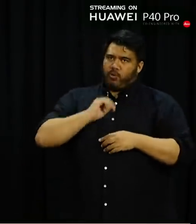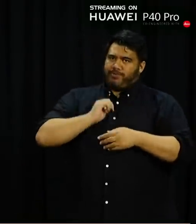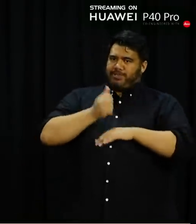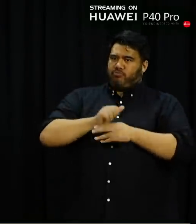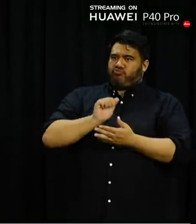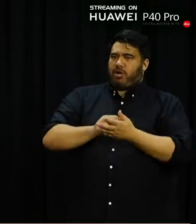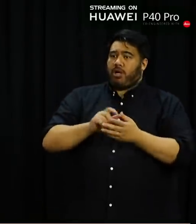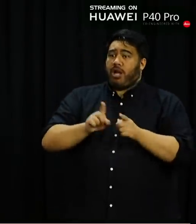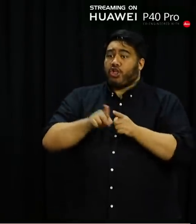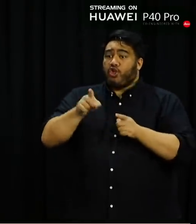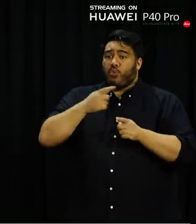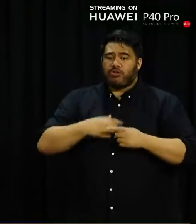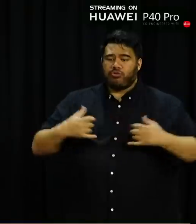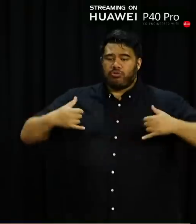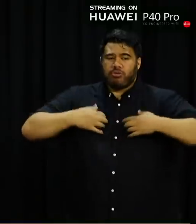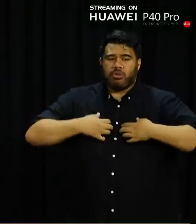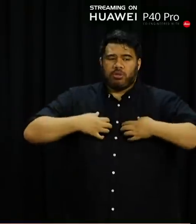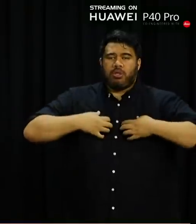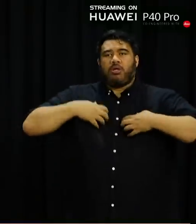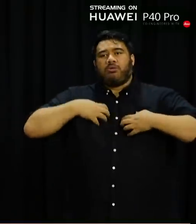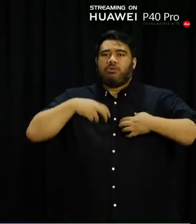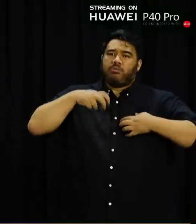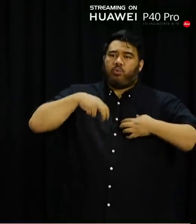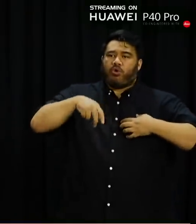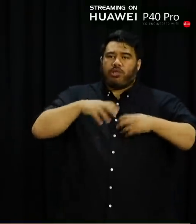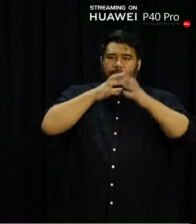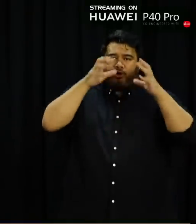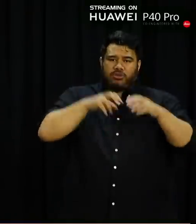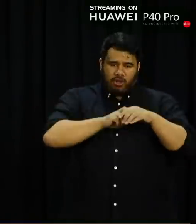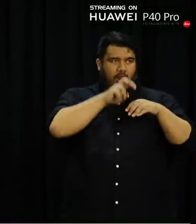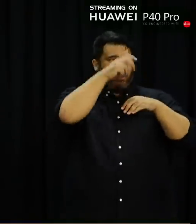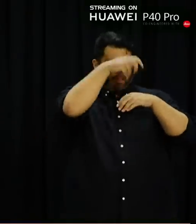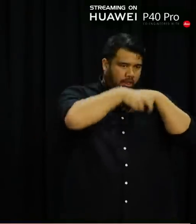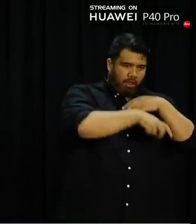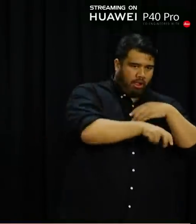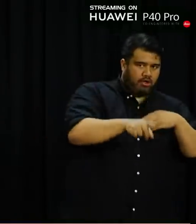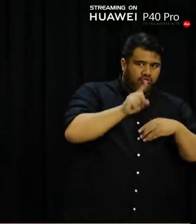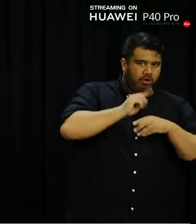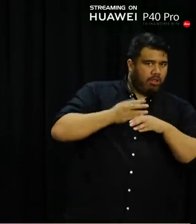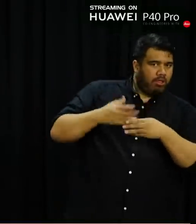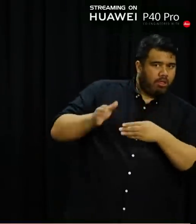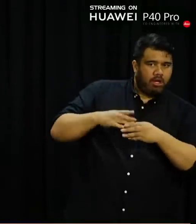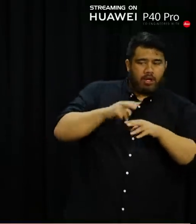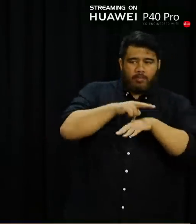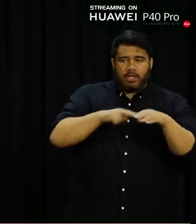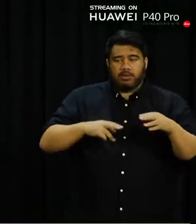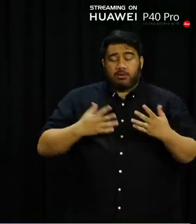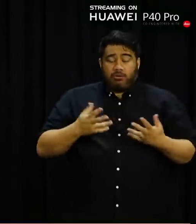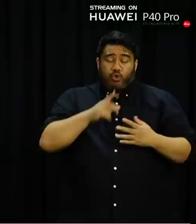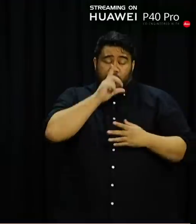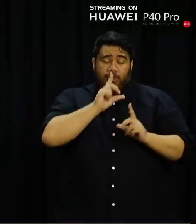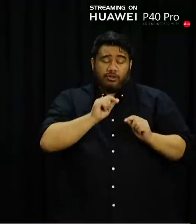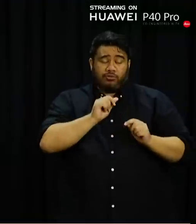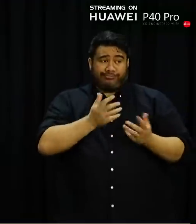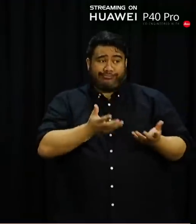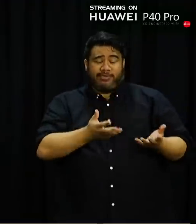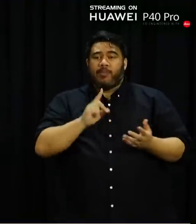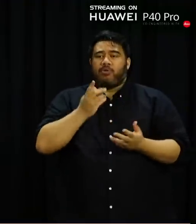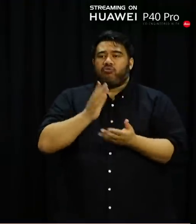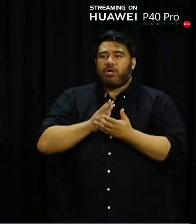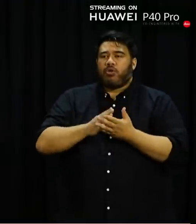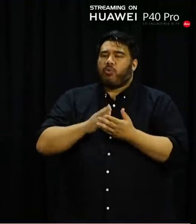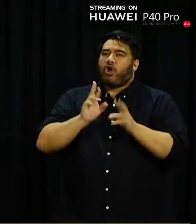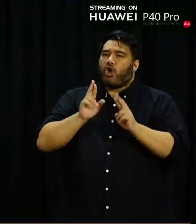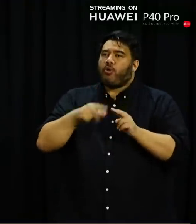tramp through the bush in order to leave, then I'm sure they'll find a way. But we're relying on people to do the right thing. It's hard to make